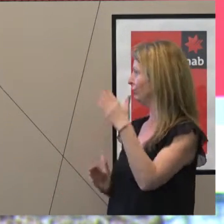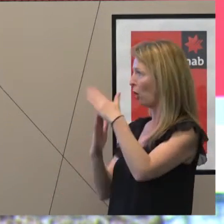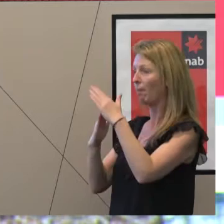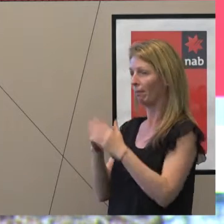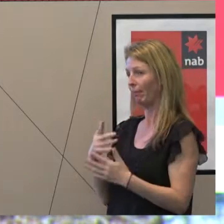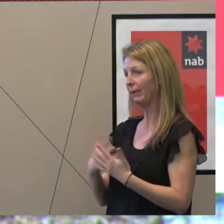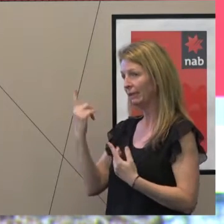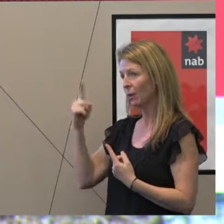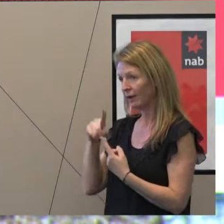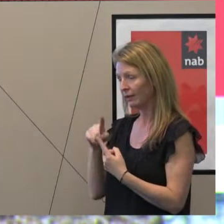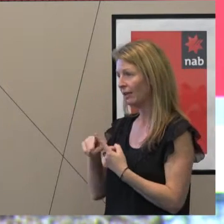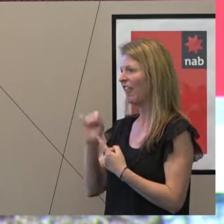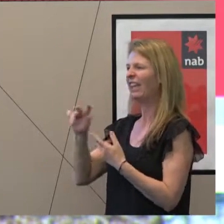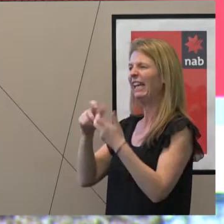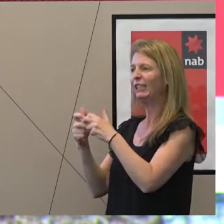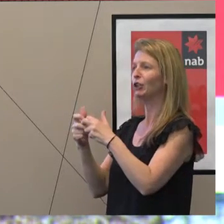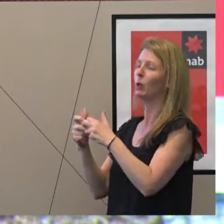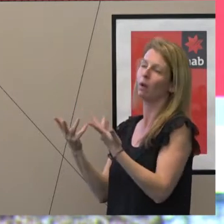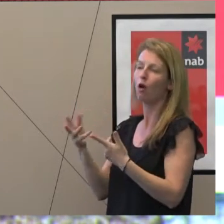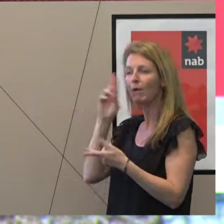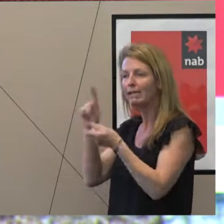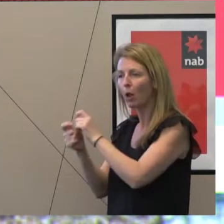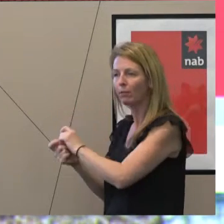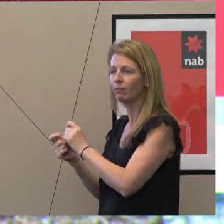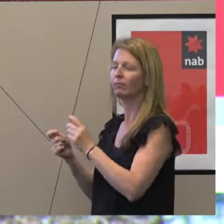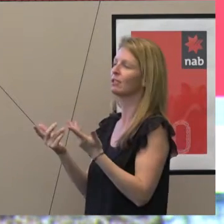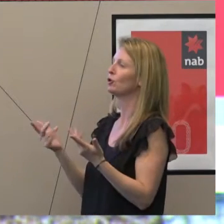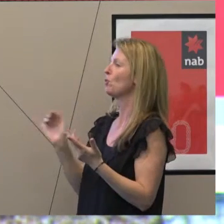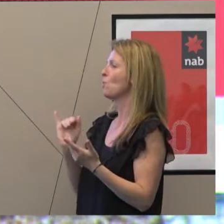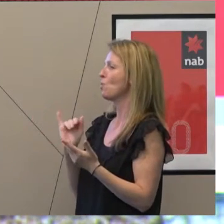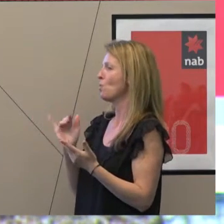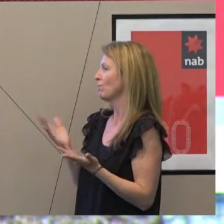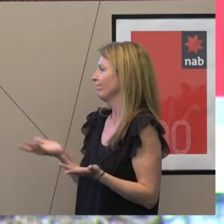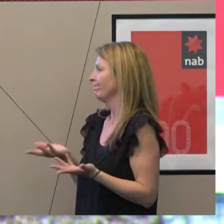is the biggest area, and the issues there are reasonable accommodations usually, or people being